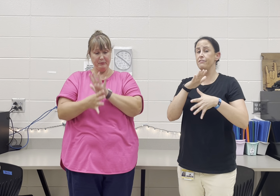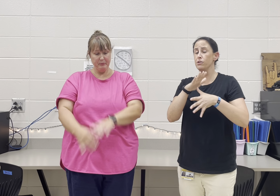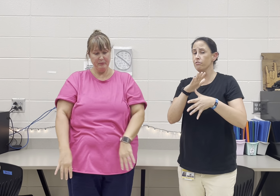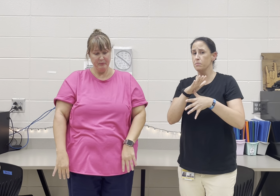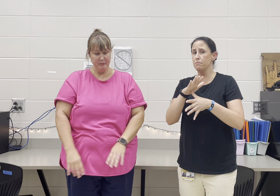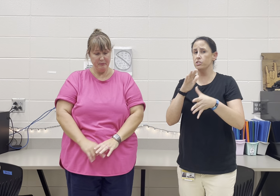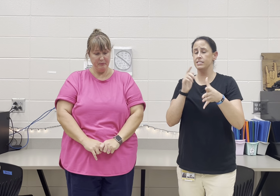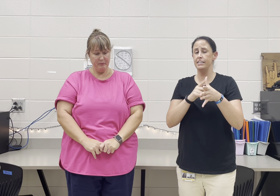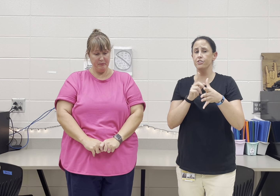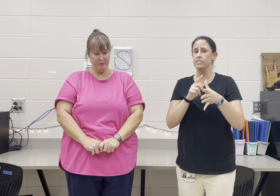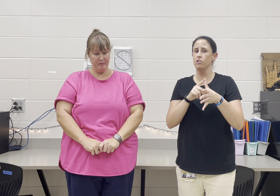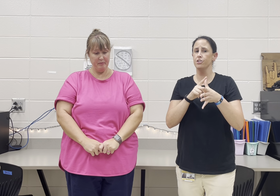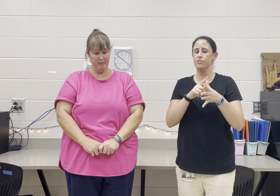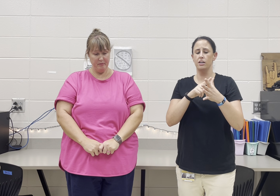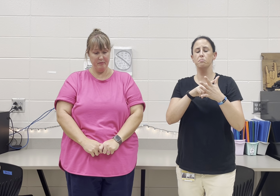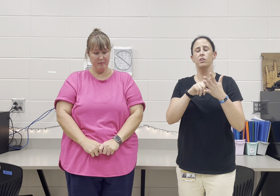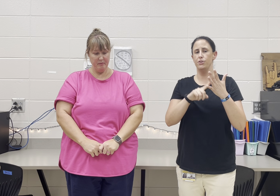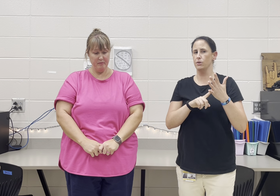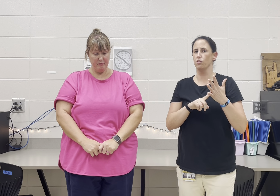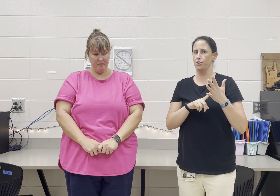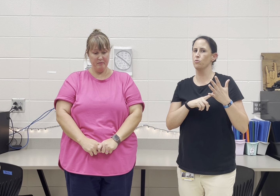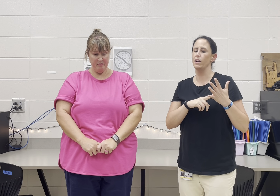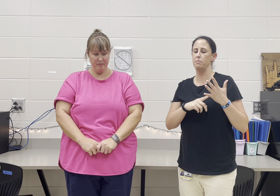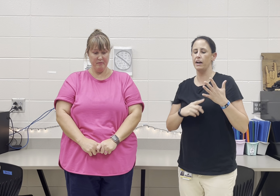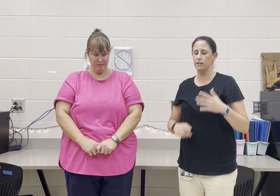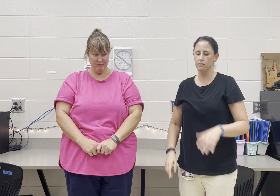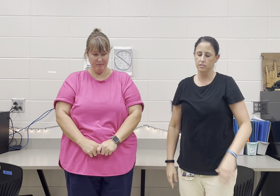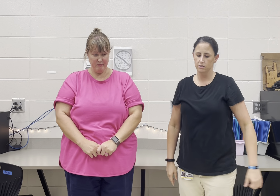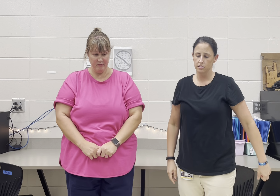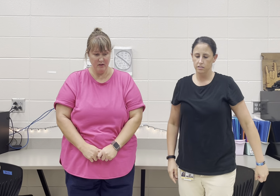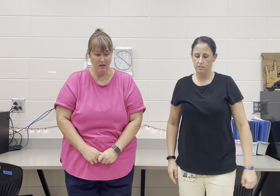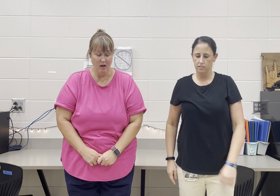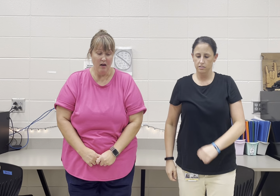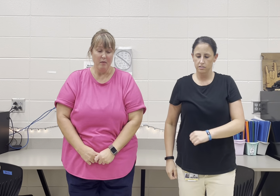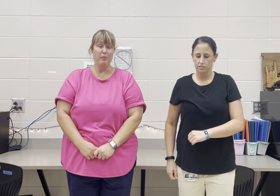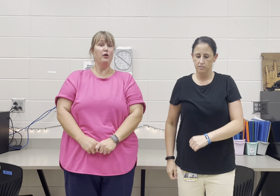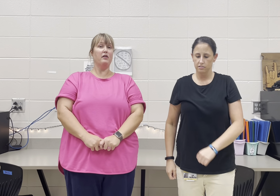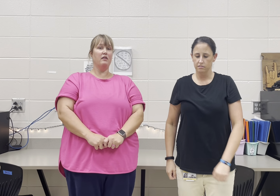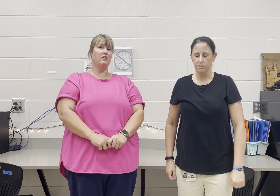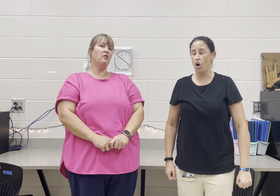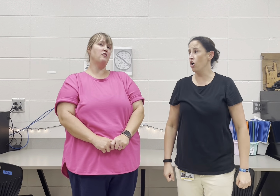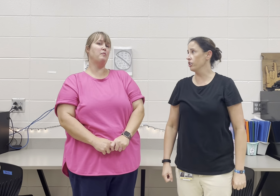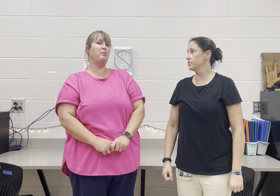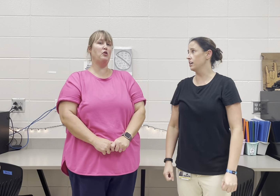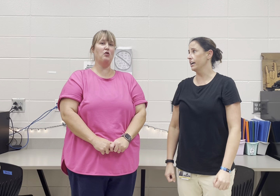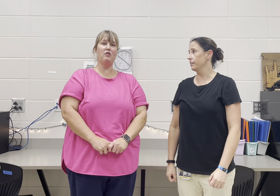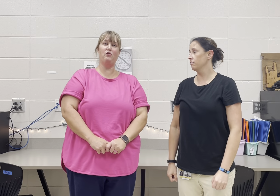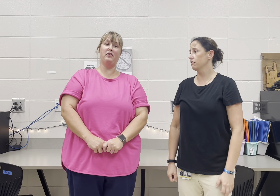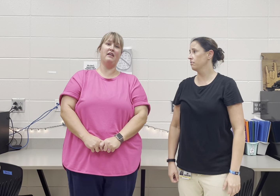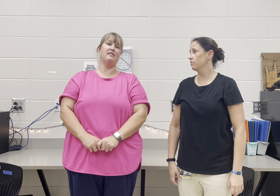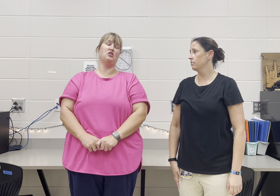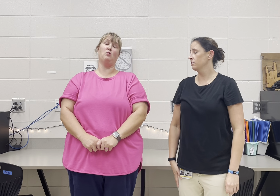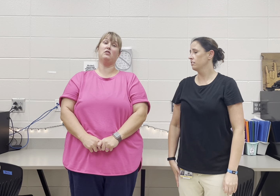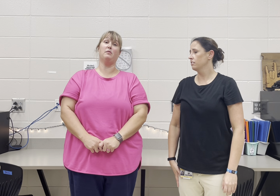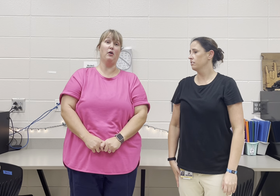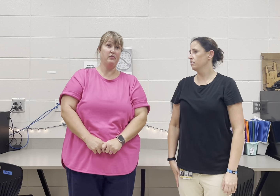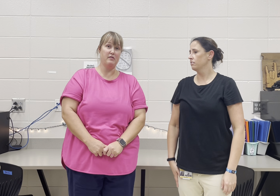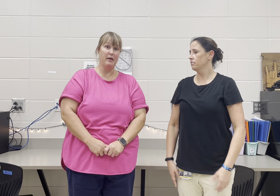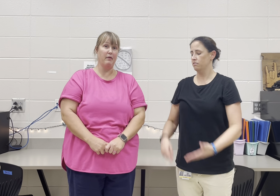can remember senior is on your thumb, you can work your way back. Book. You know, Hard those sign. beautiful things that you are supposed to be